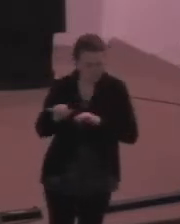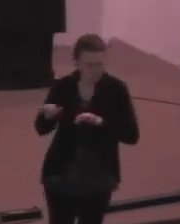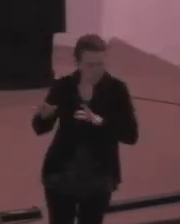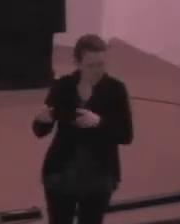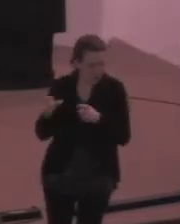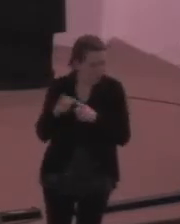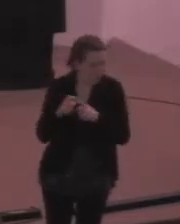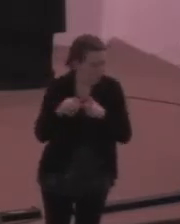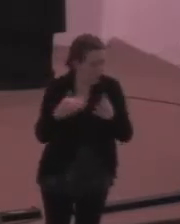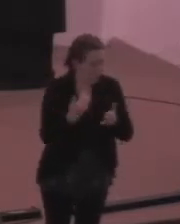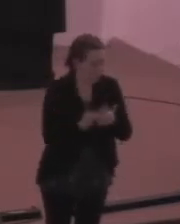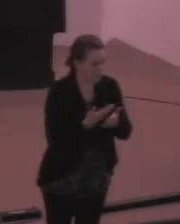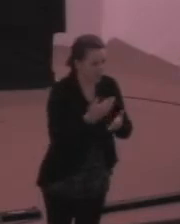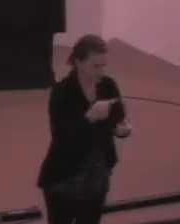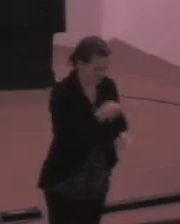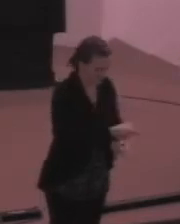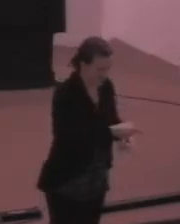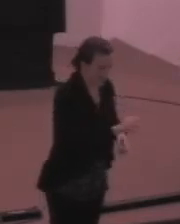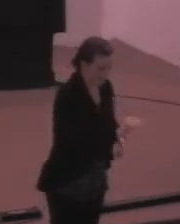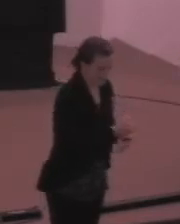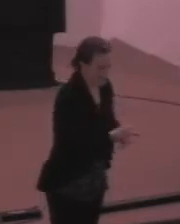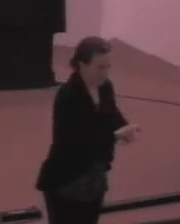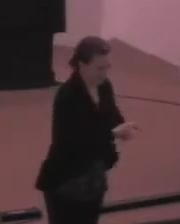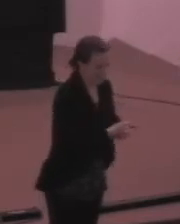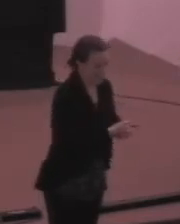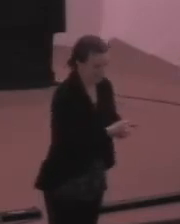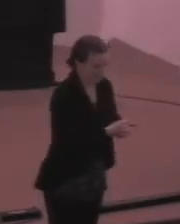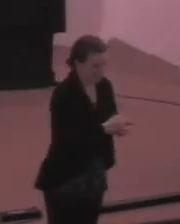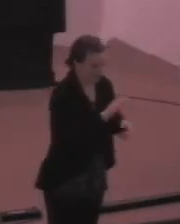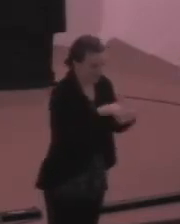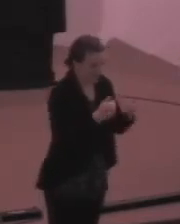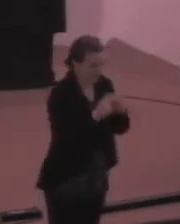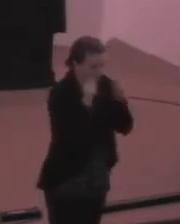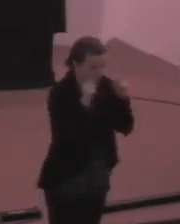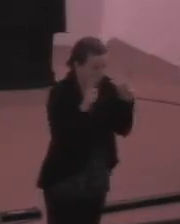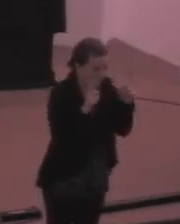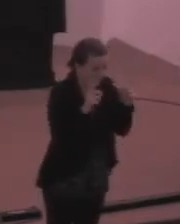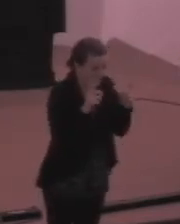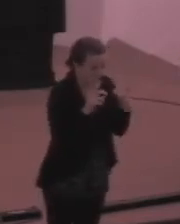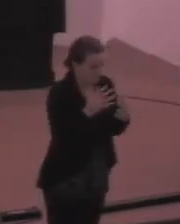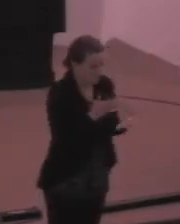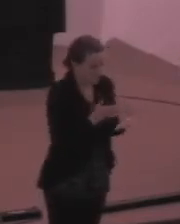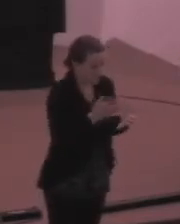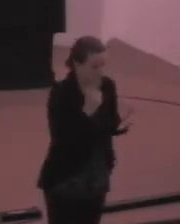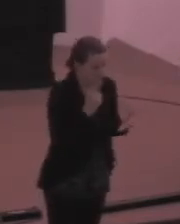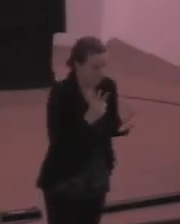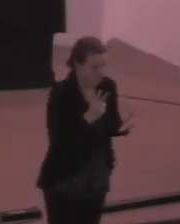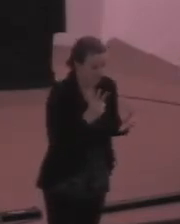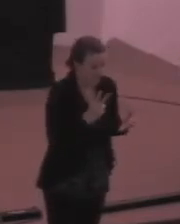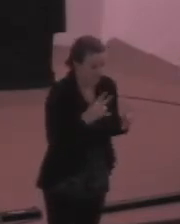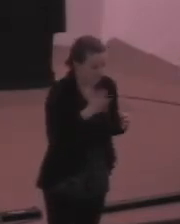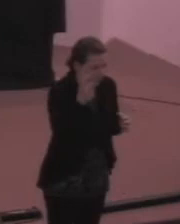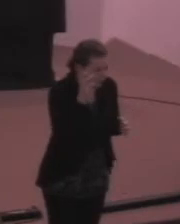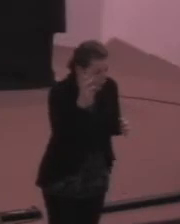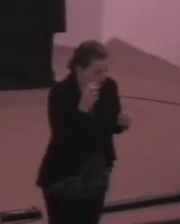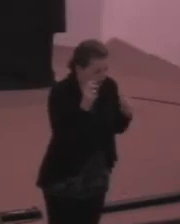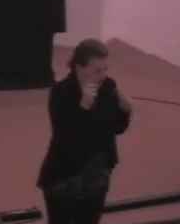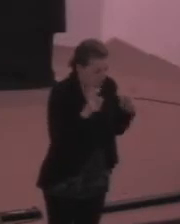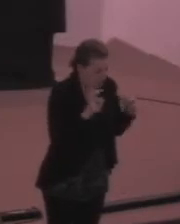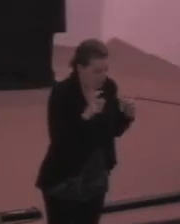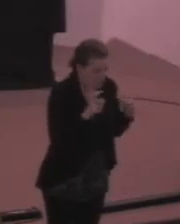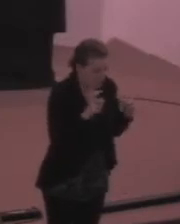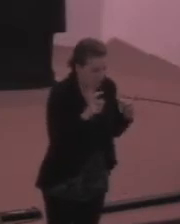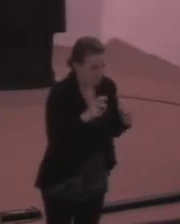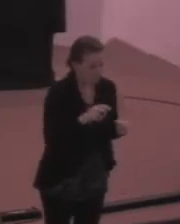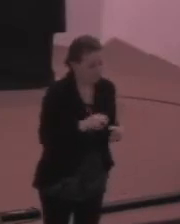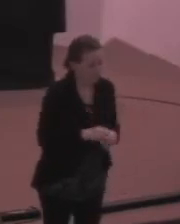child, and all who heard it were amazed at what the shepherds said to them. But Mary treasured up all the things and pondered them in her